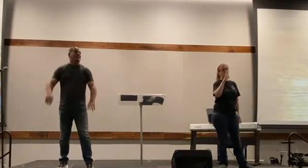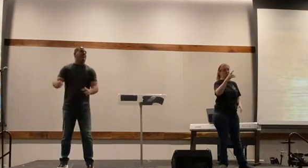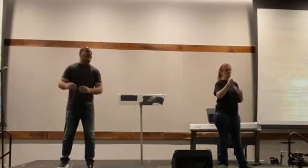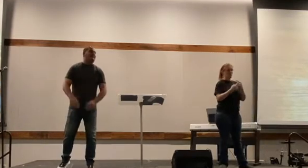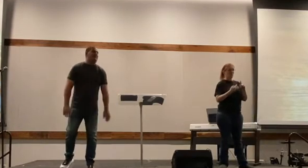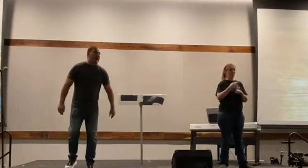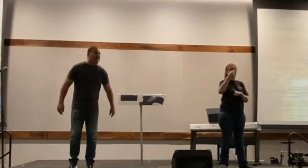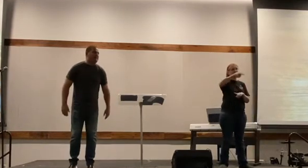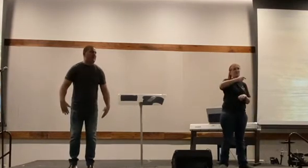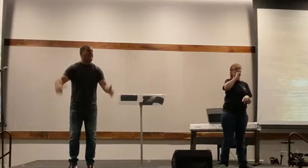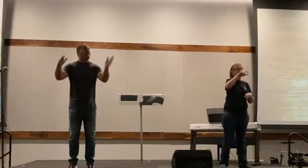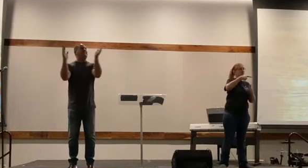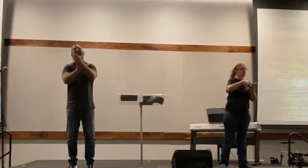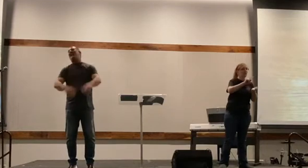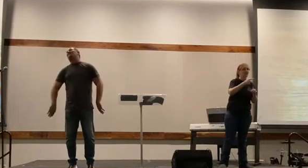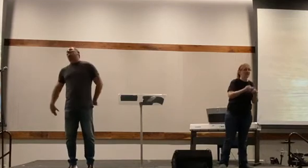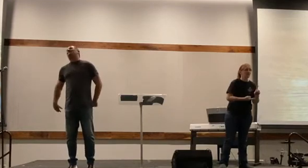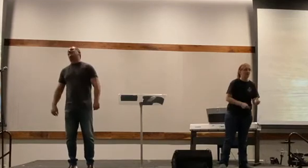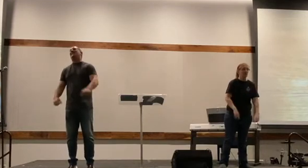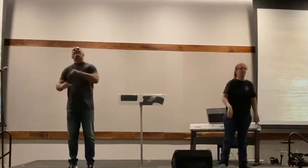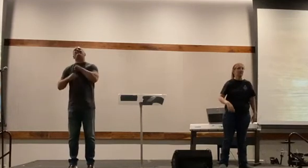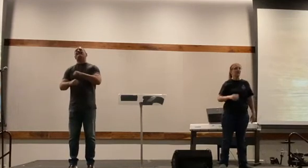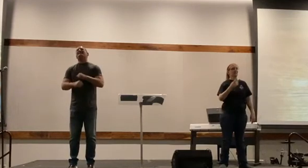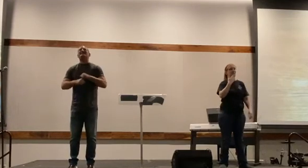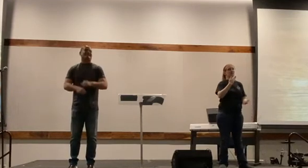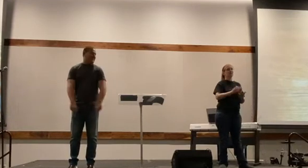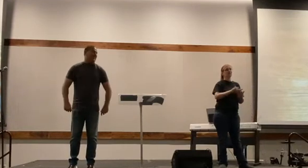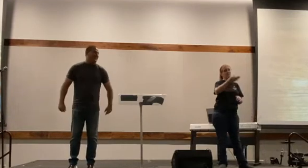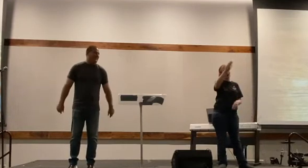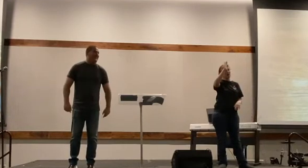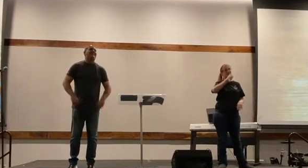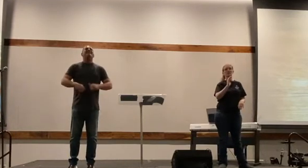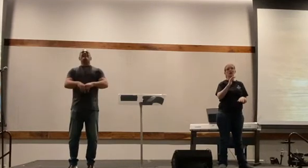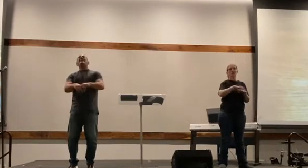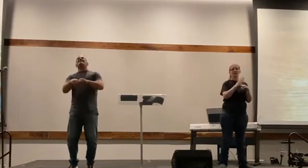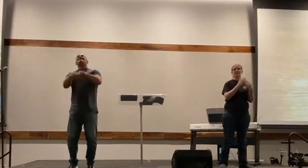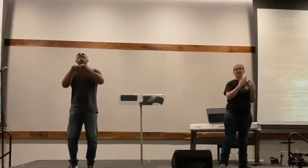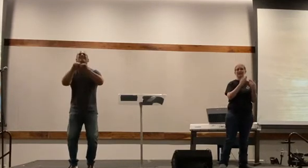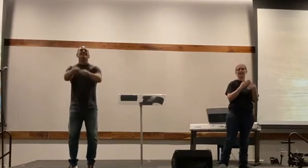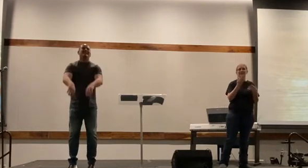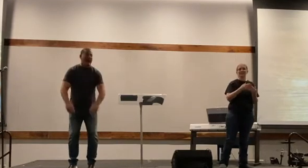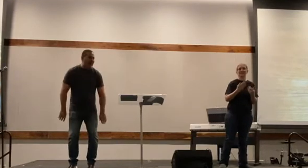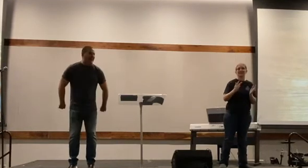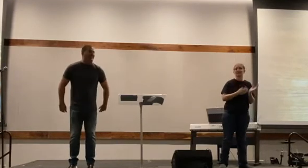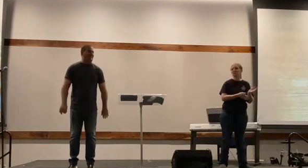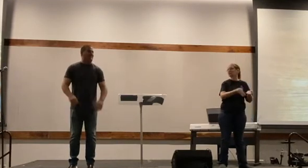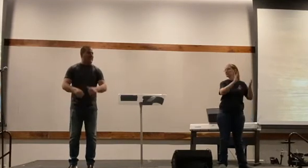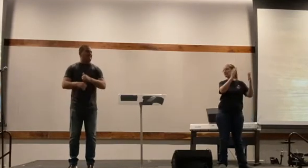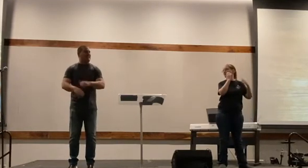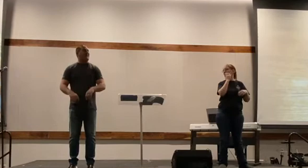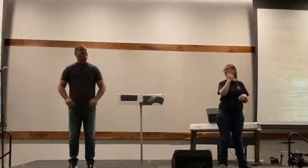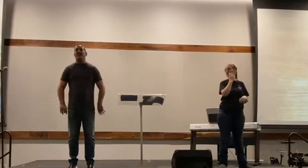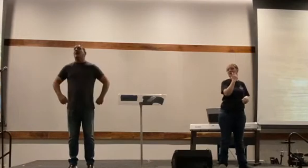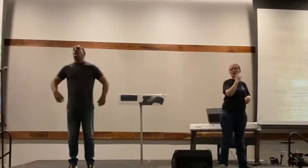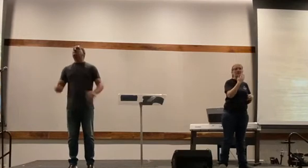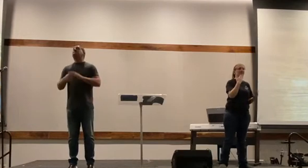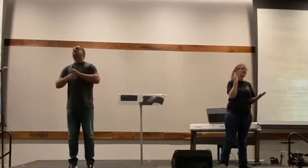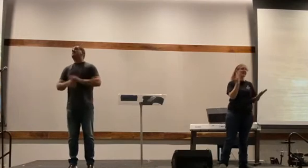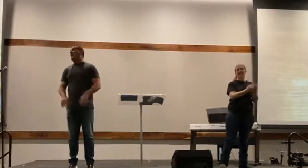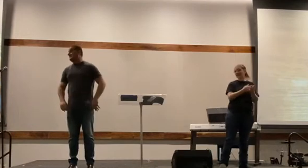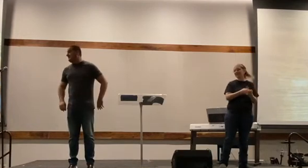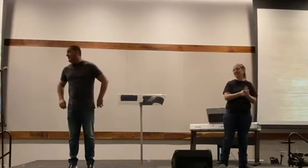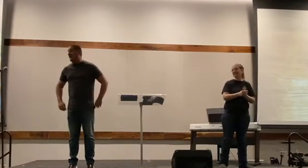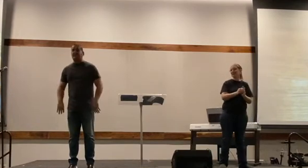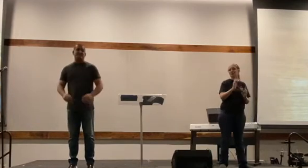ahead. You don't have to pay this month." God is good on Easy Street. Thank you, Lord, for being so good. Went to